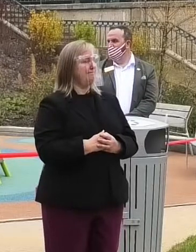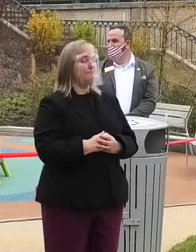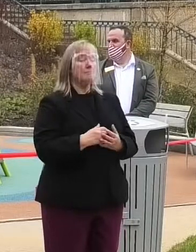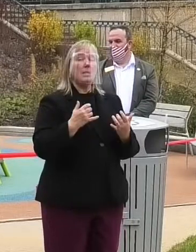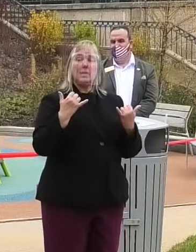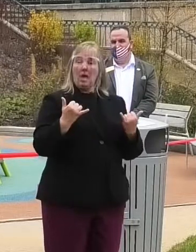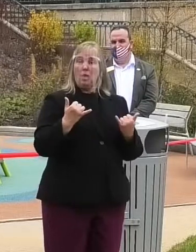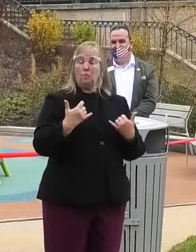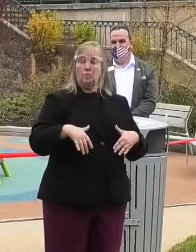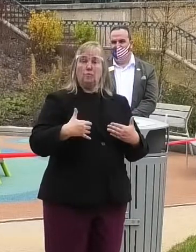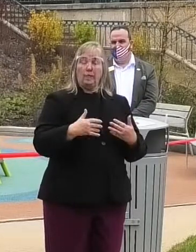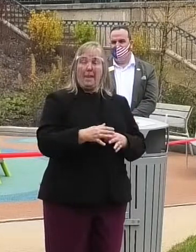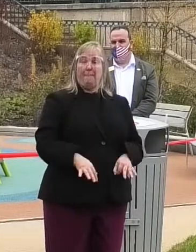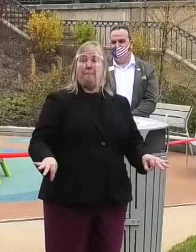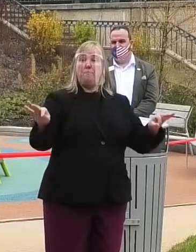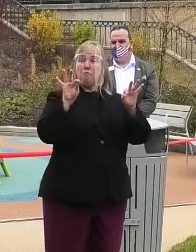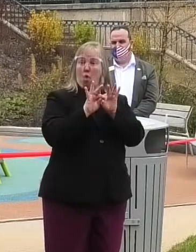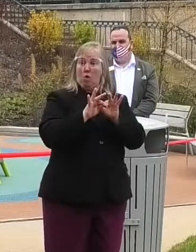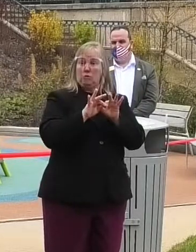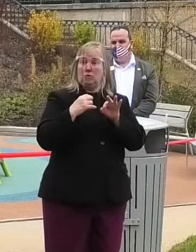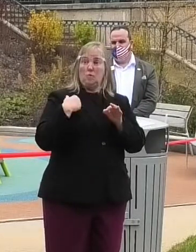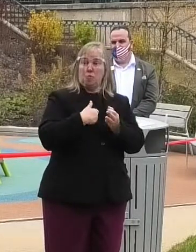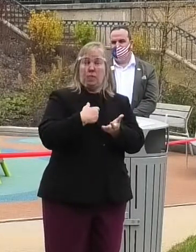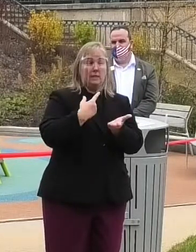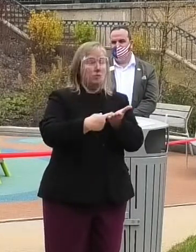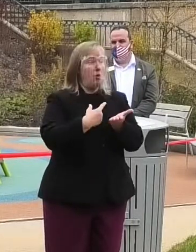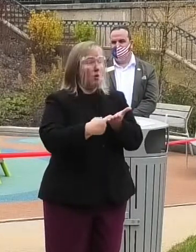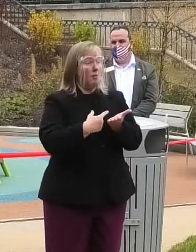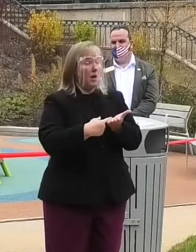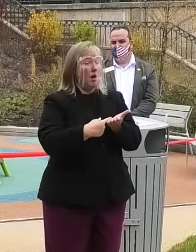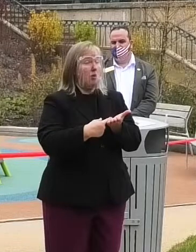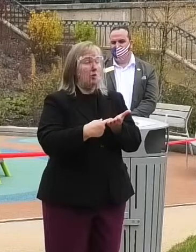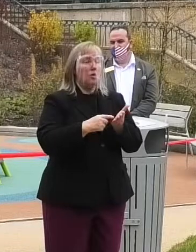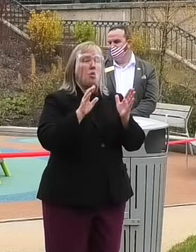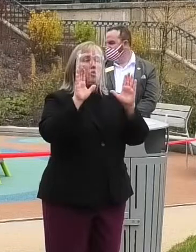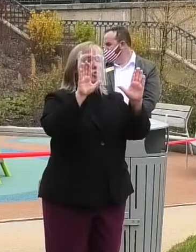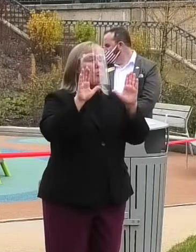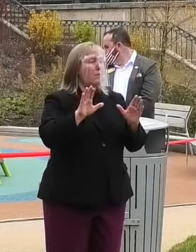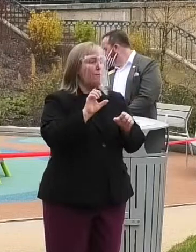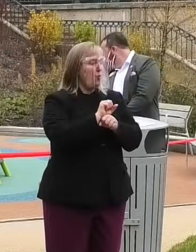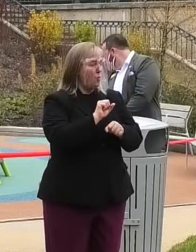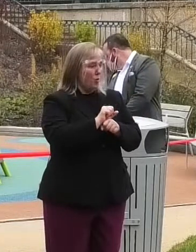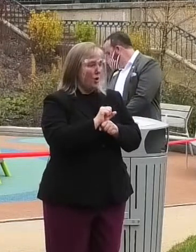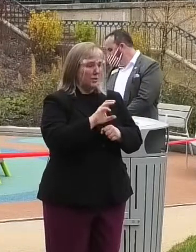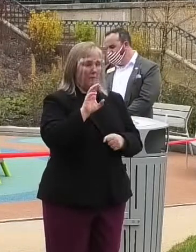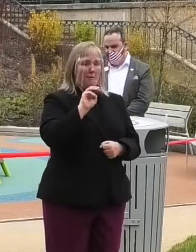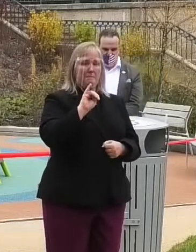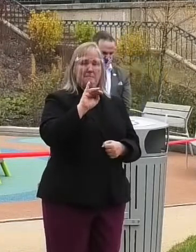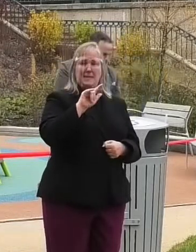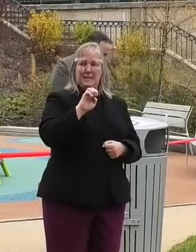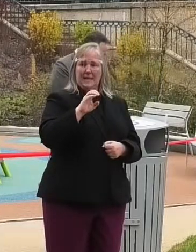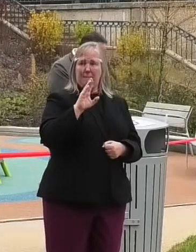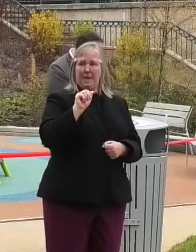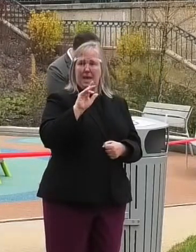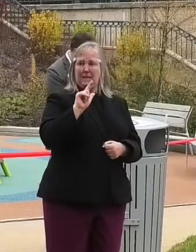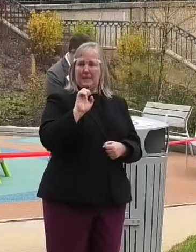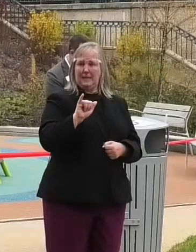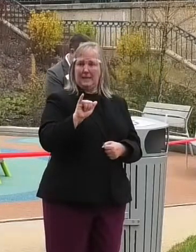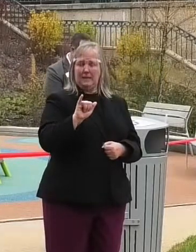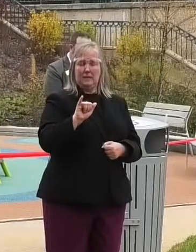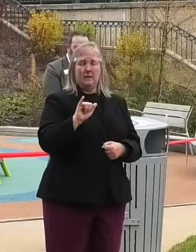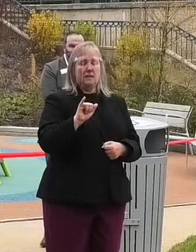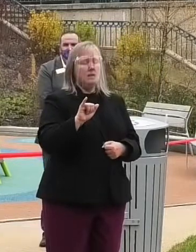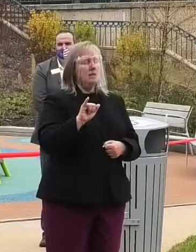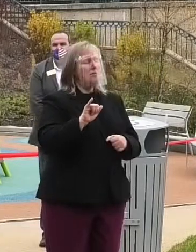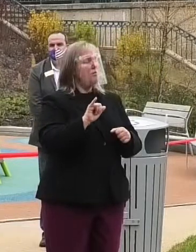Now, it is important that we talk about the wonderful works of Millie Bailey, but I